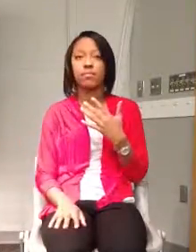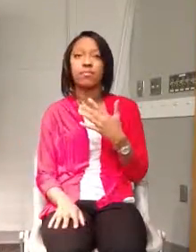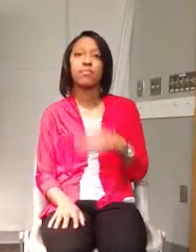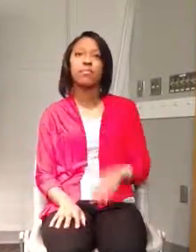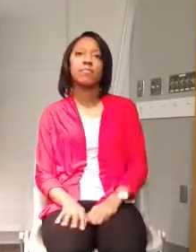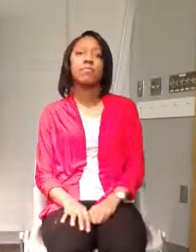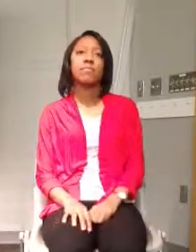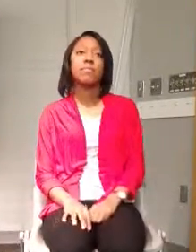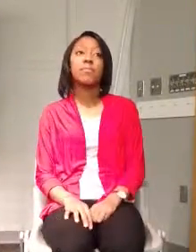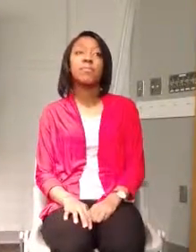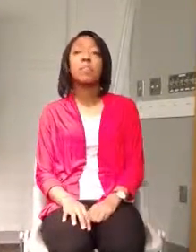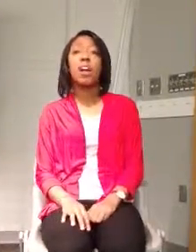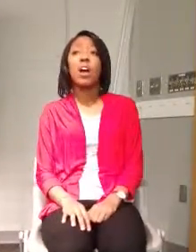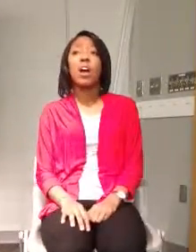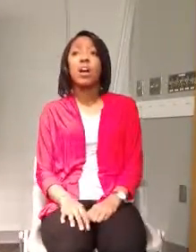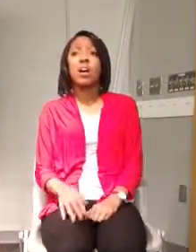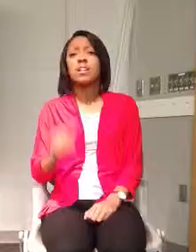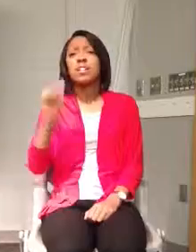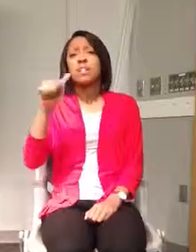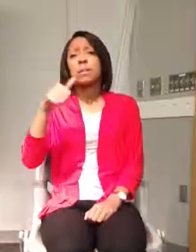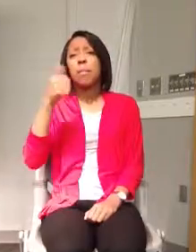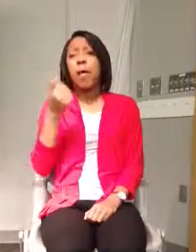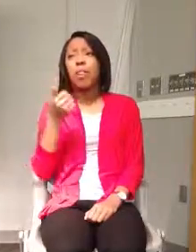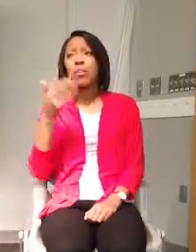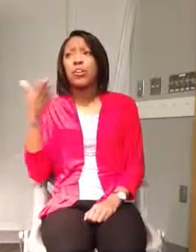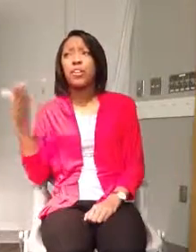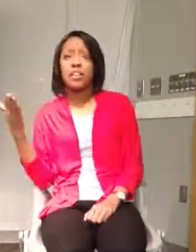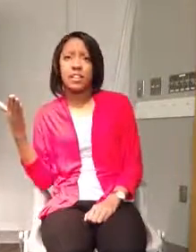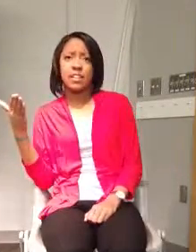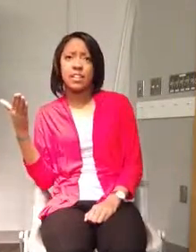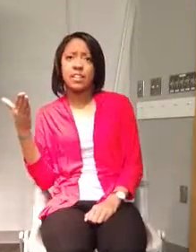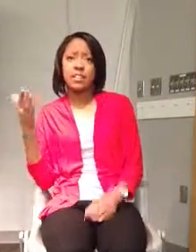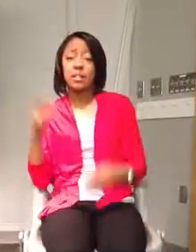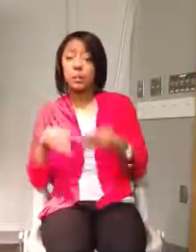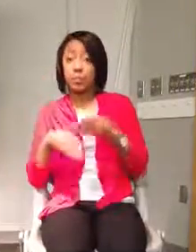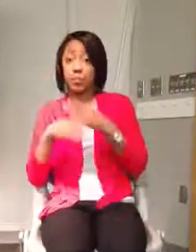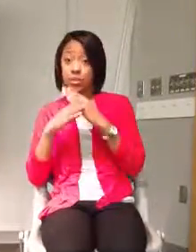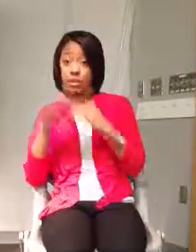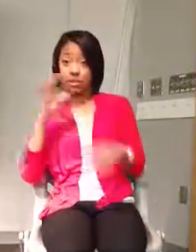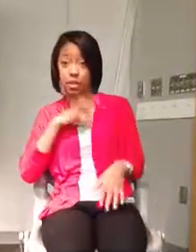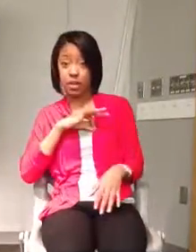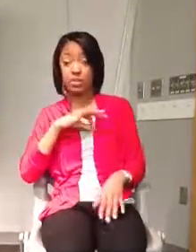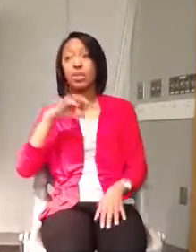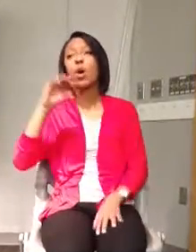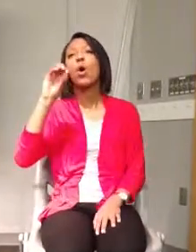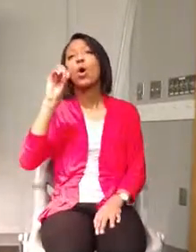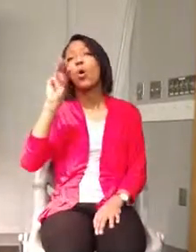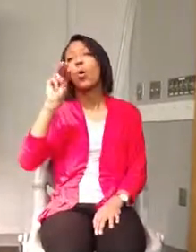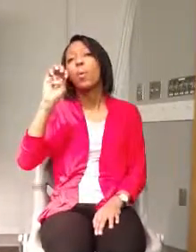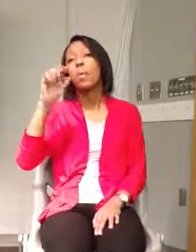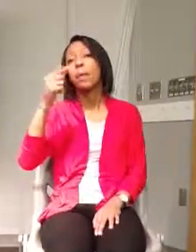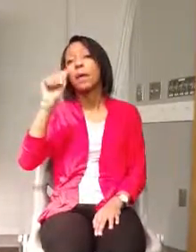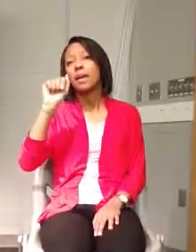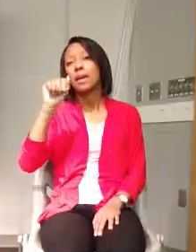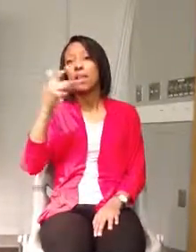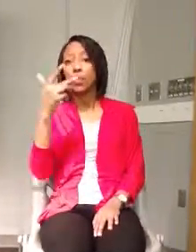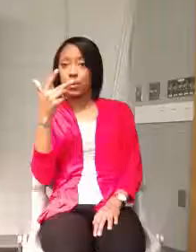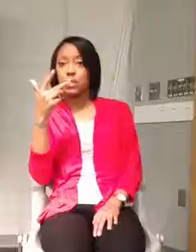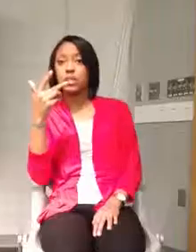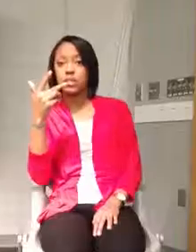Some other things that have protective benefits are omega-3s. We hear a lot about omega-3s in the